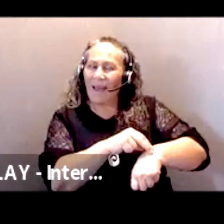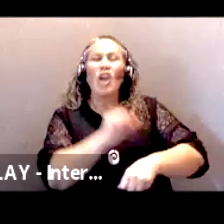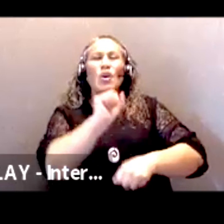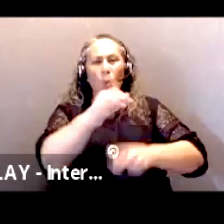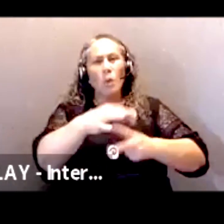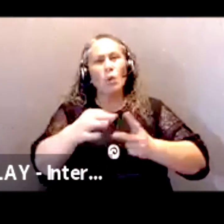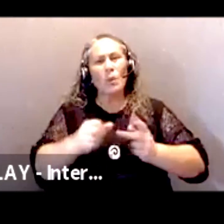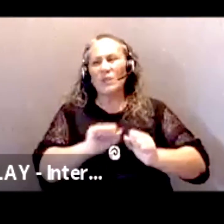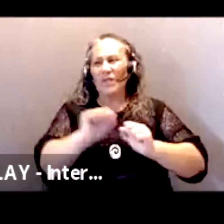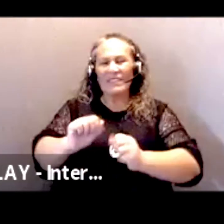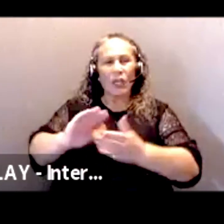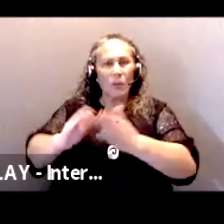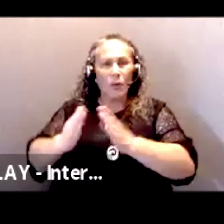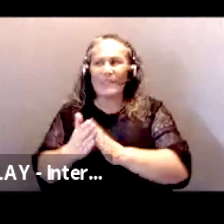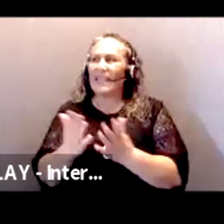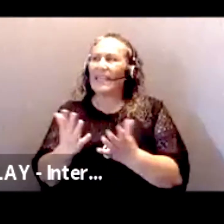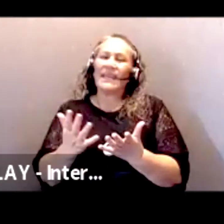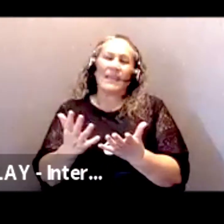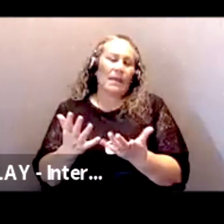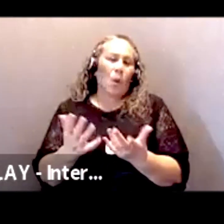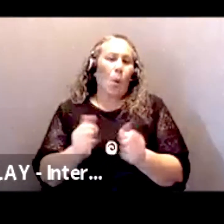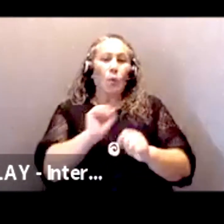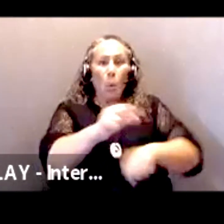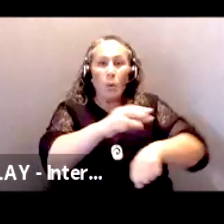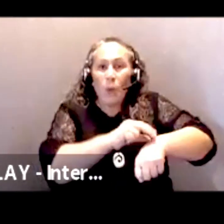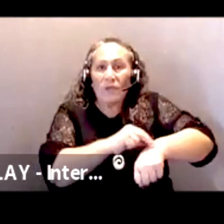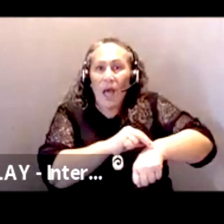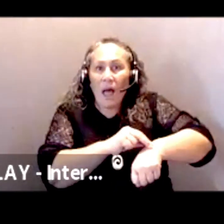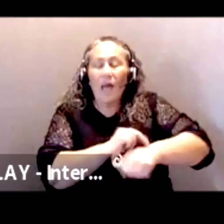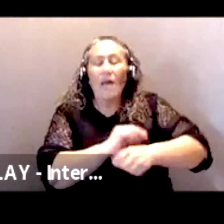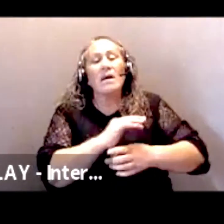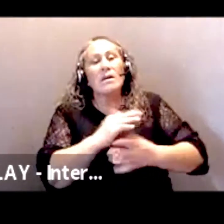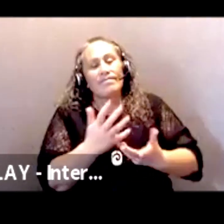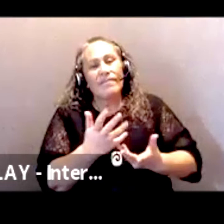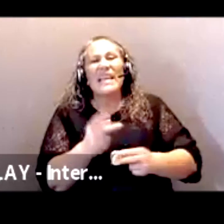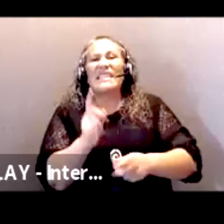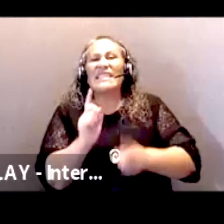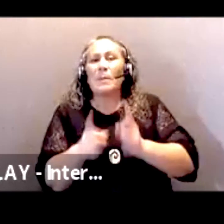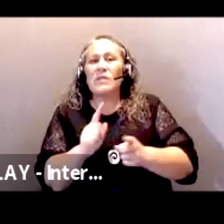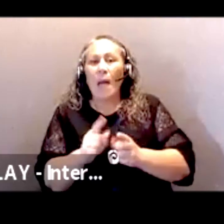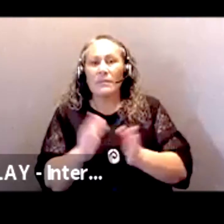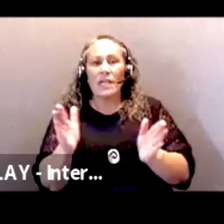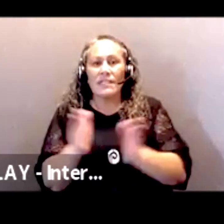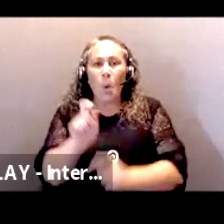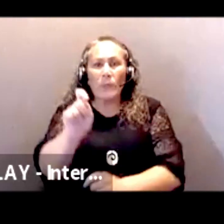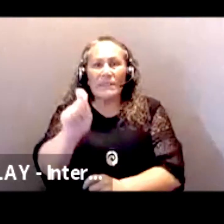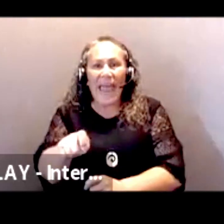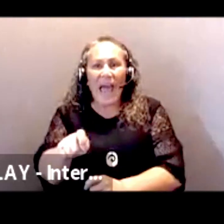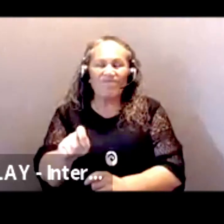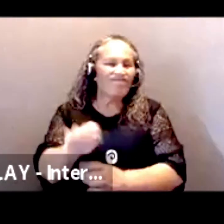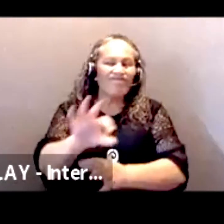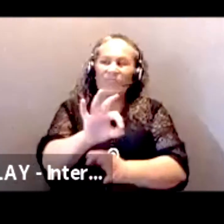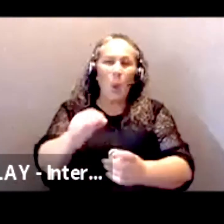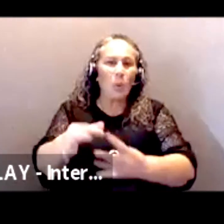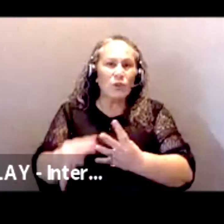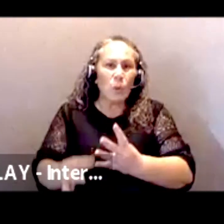some places, if you're in a small town, you don't have a choice, but I think the people that know you are going to serve you the